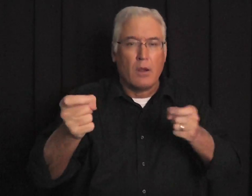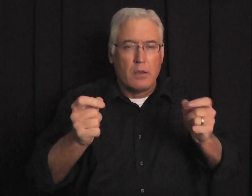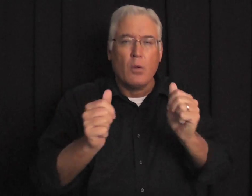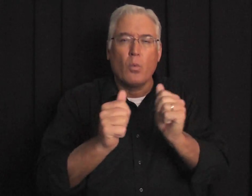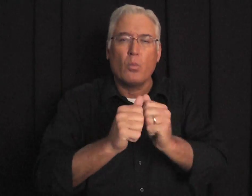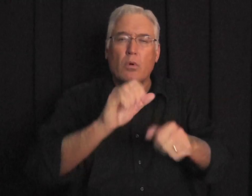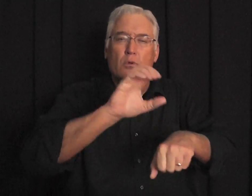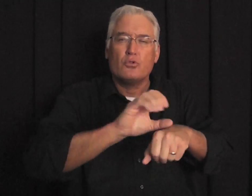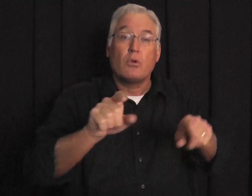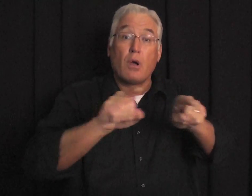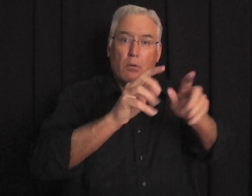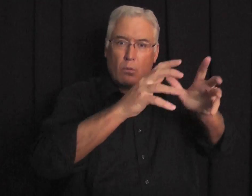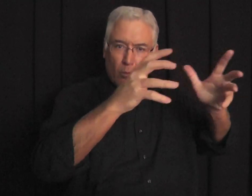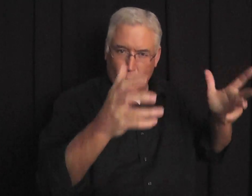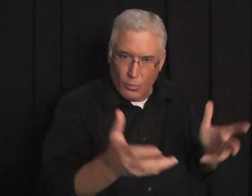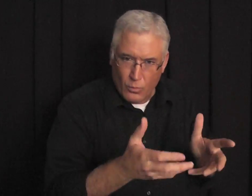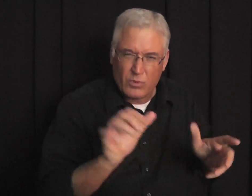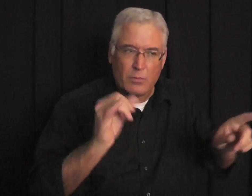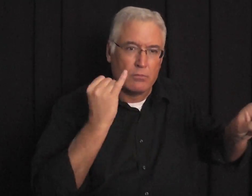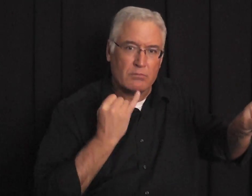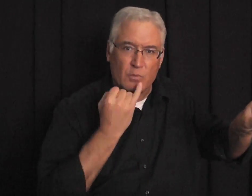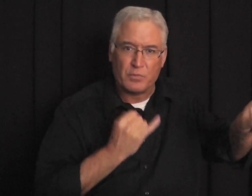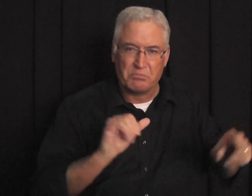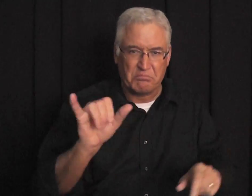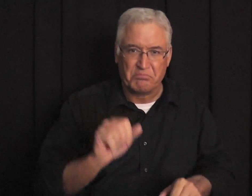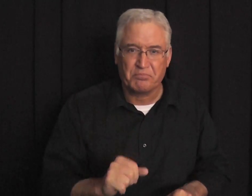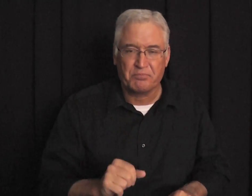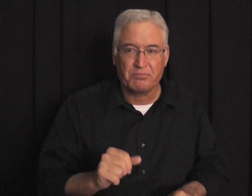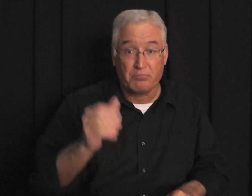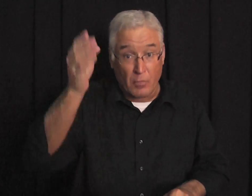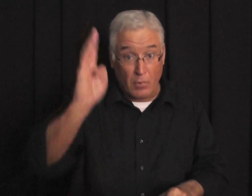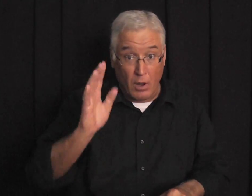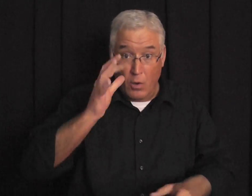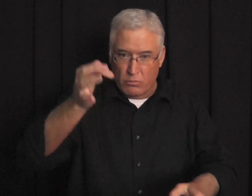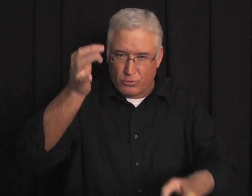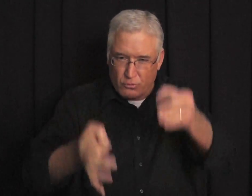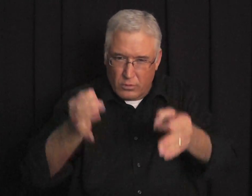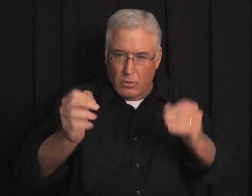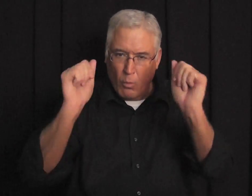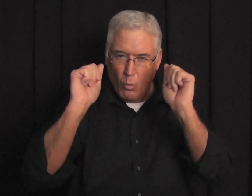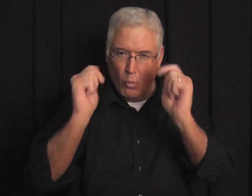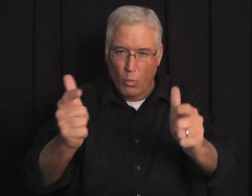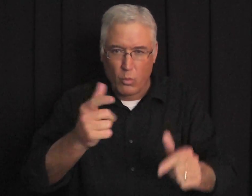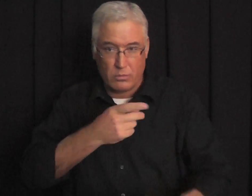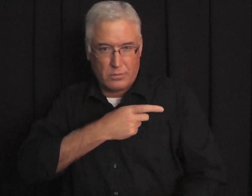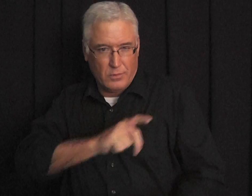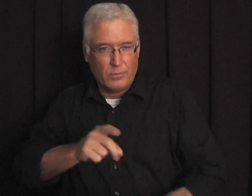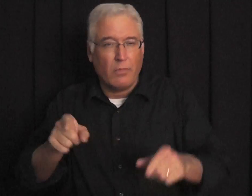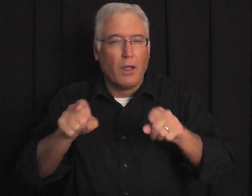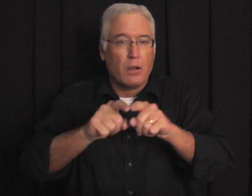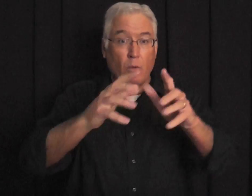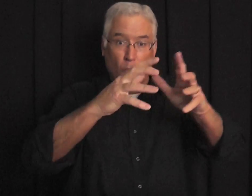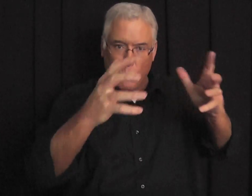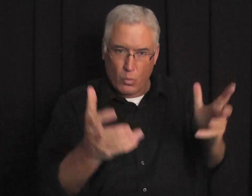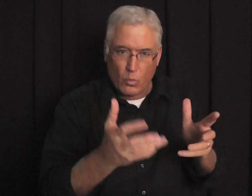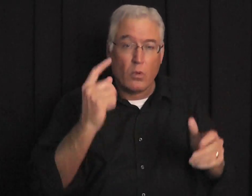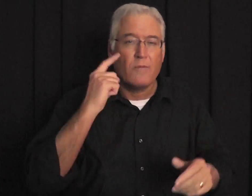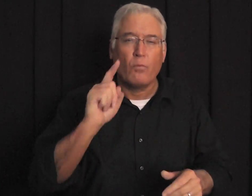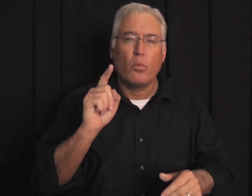yes. But He will also judge whole denominations, not just local churches or the